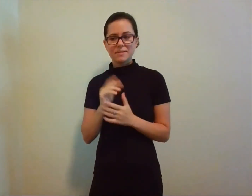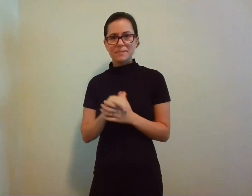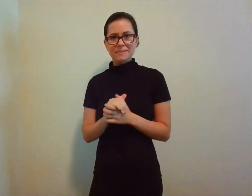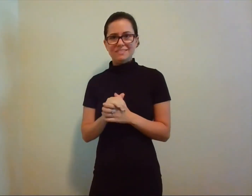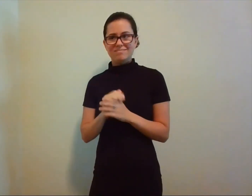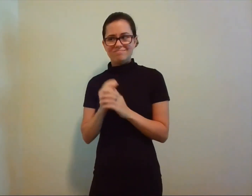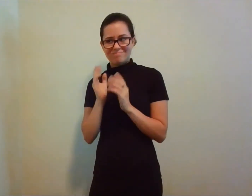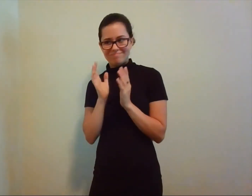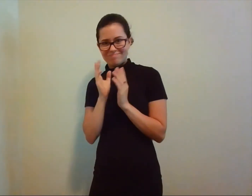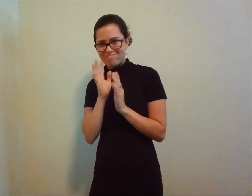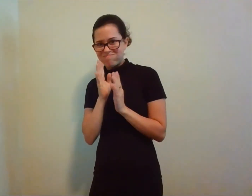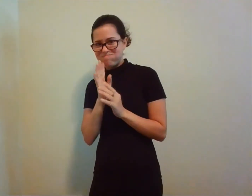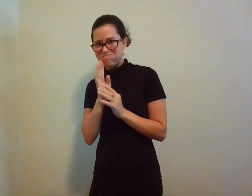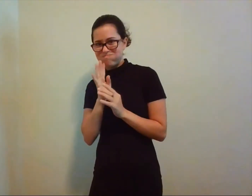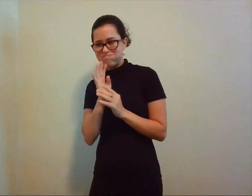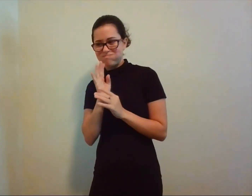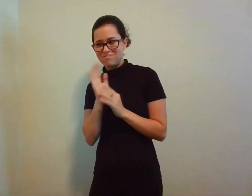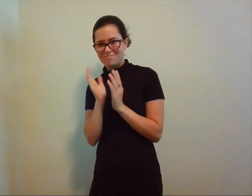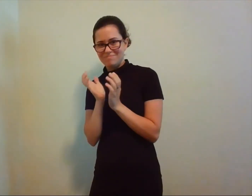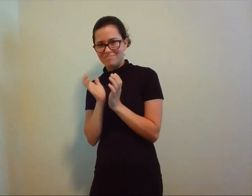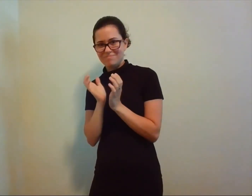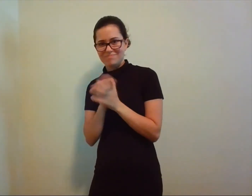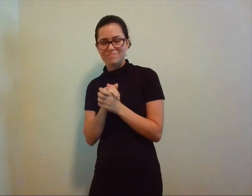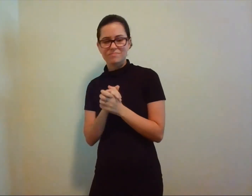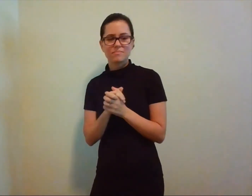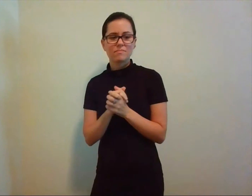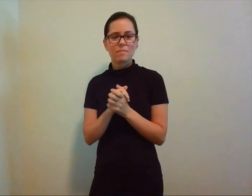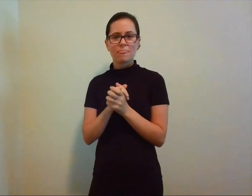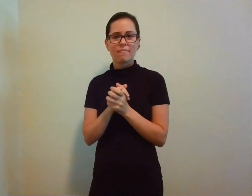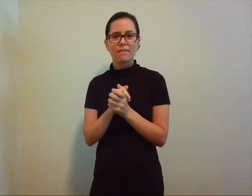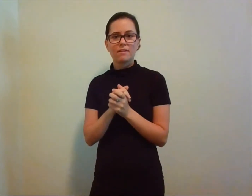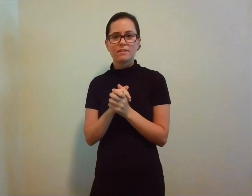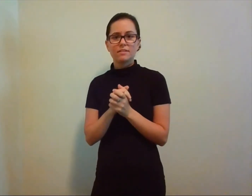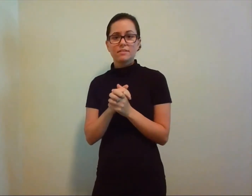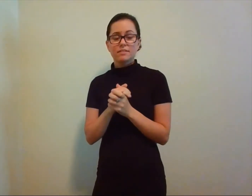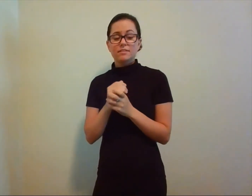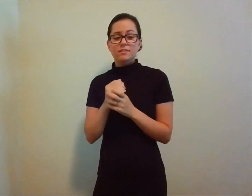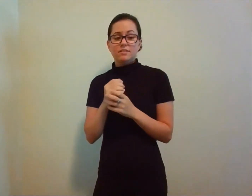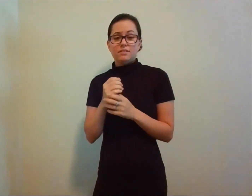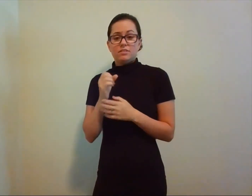you. It's just like you got this guy who,